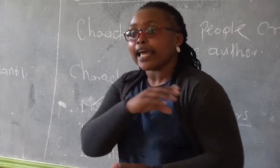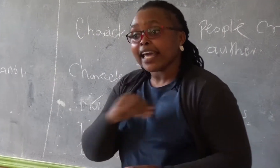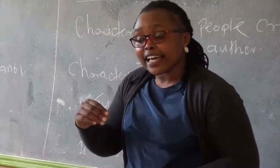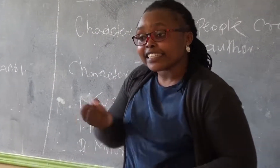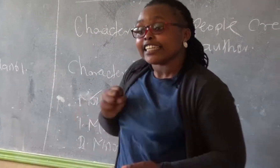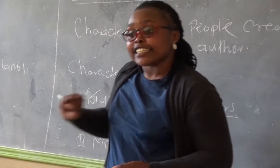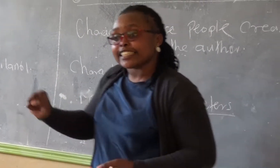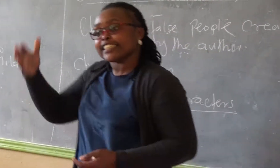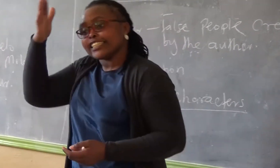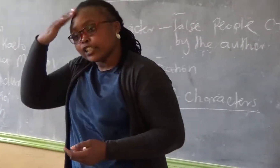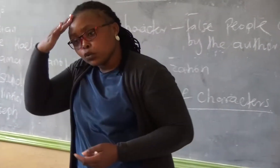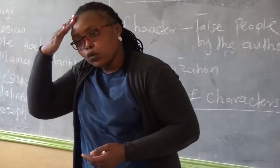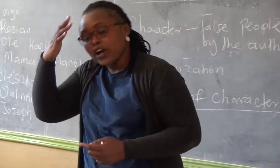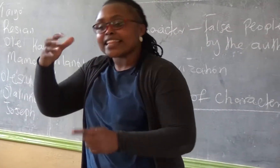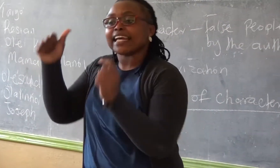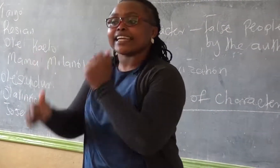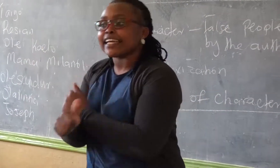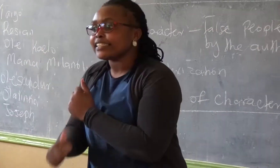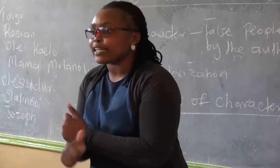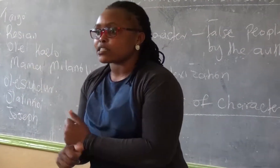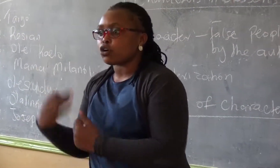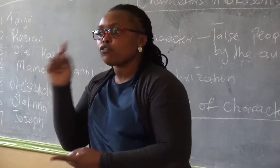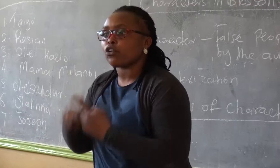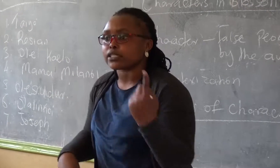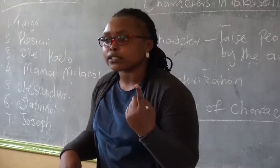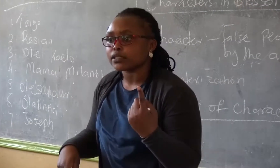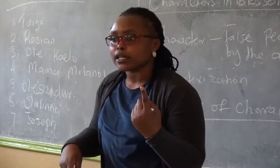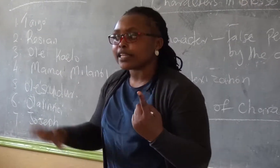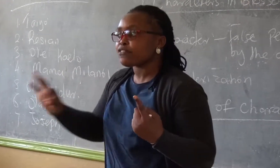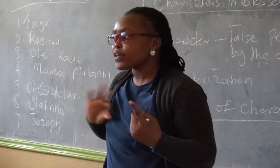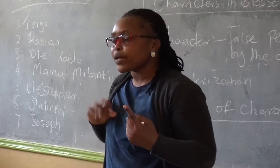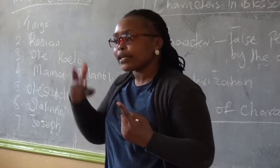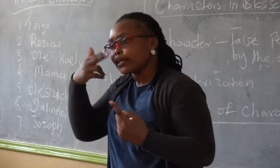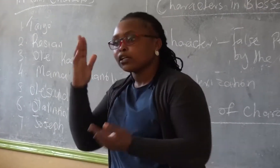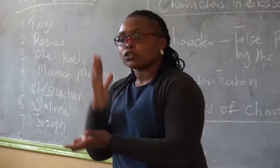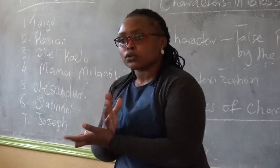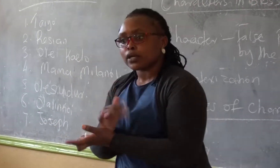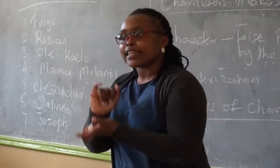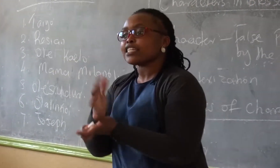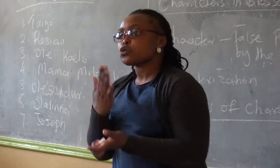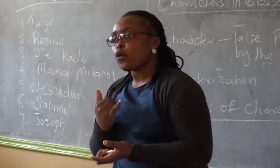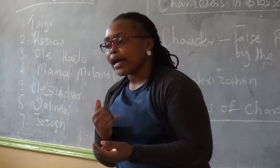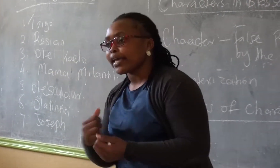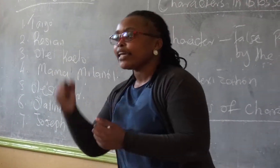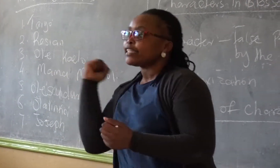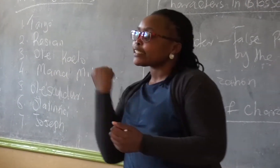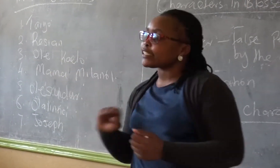true. And she knew the dangers of what? The female. That's why she